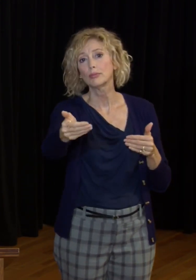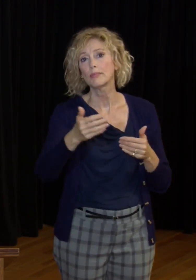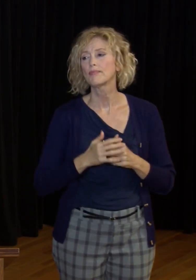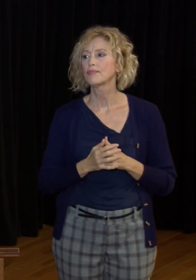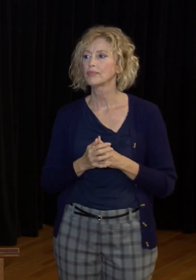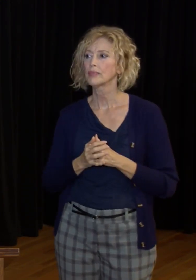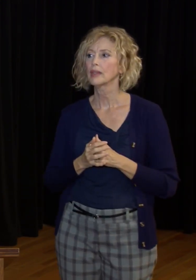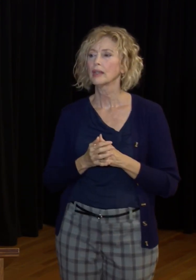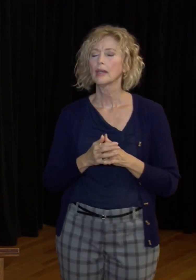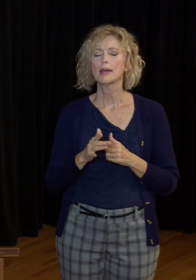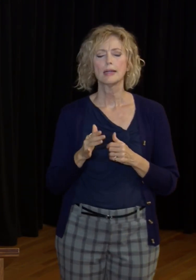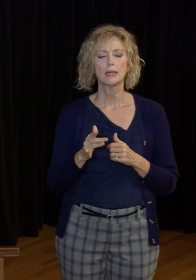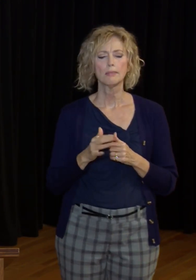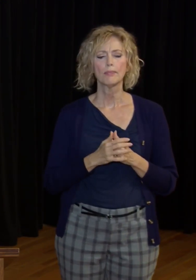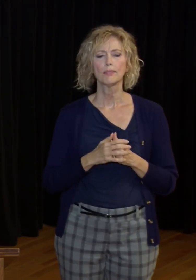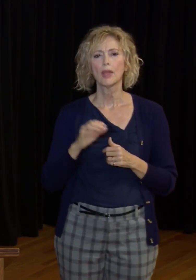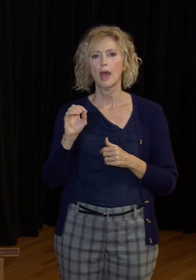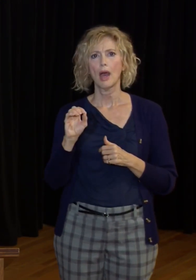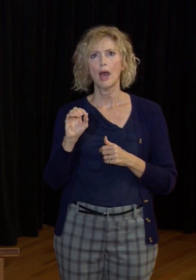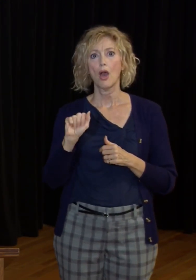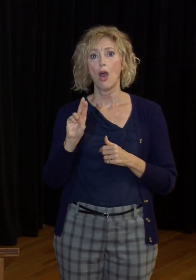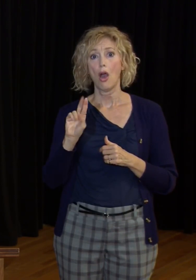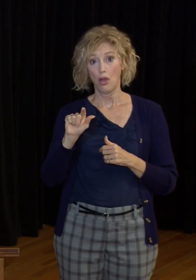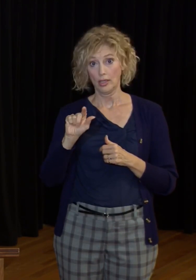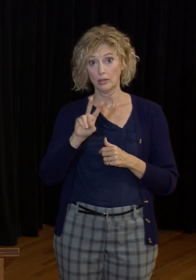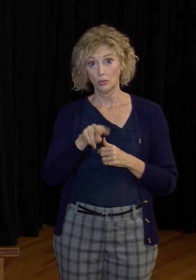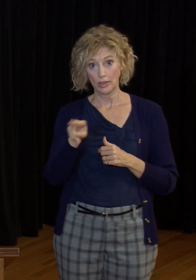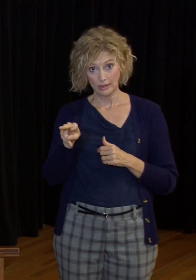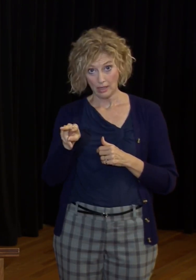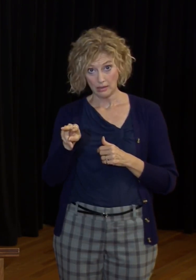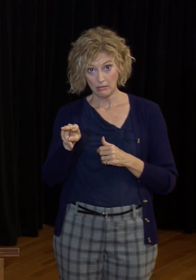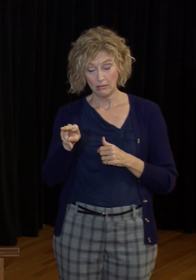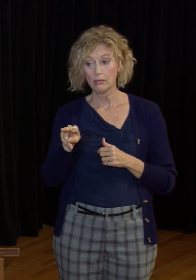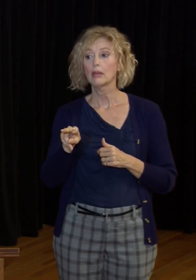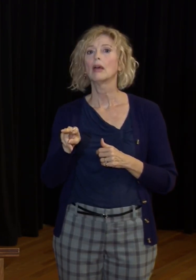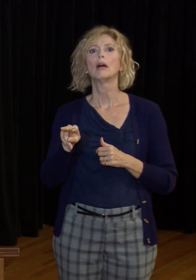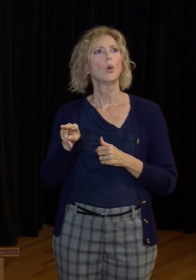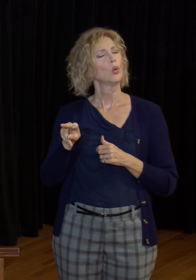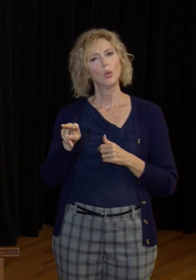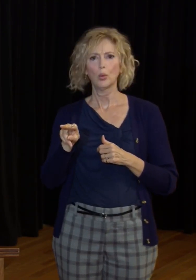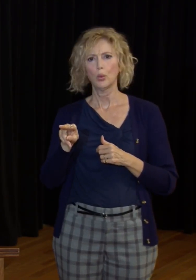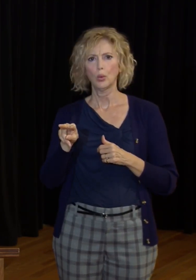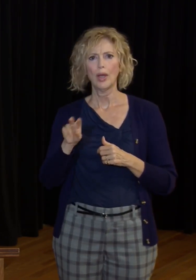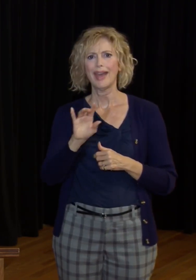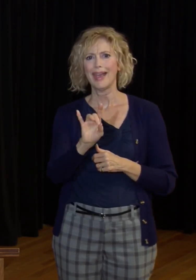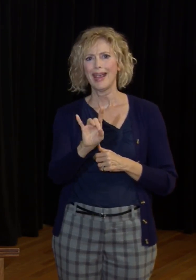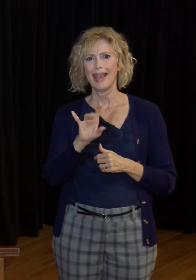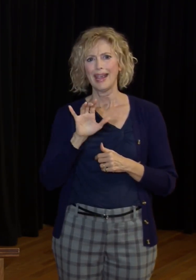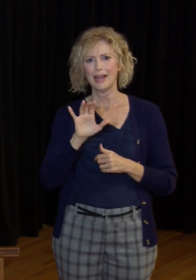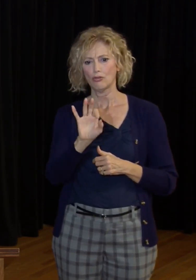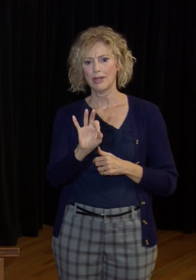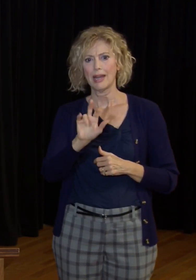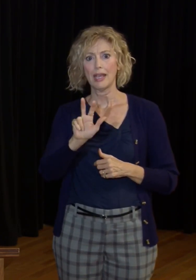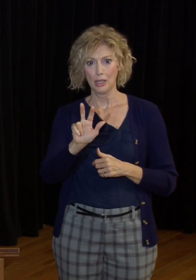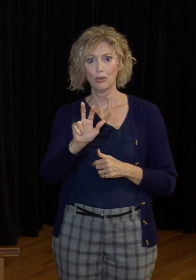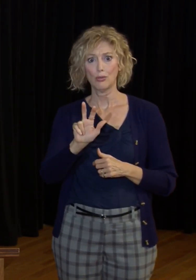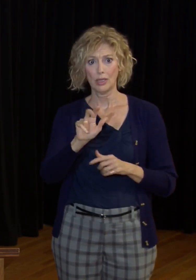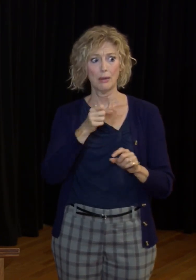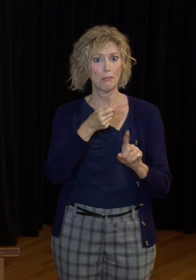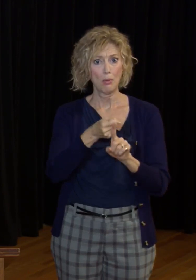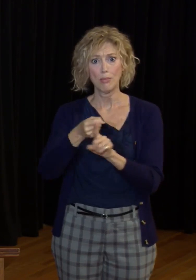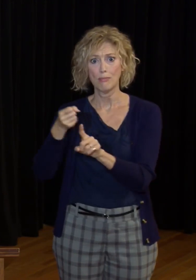basis, on August 22nd, we hit another high mark of 893. So that's